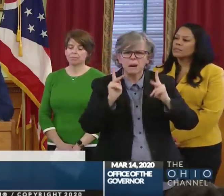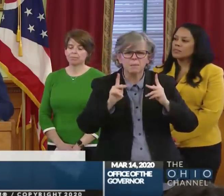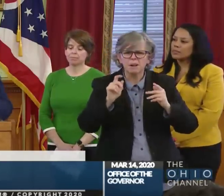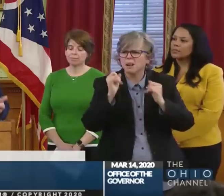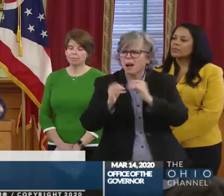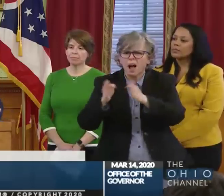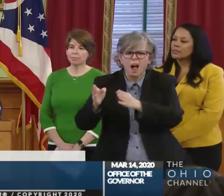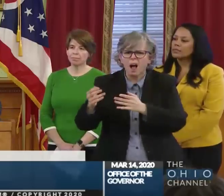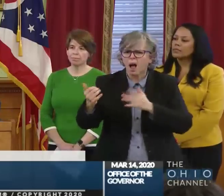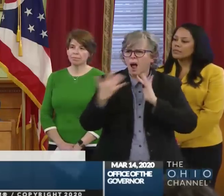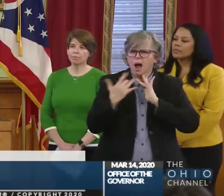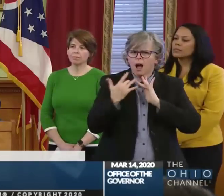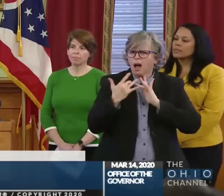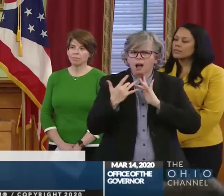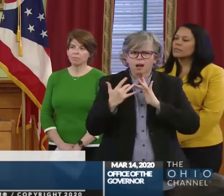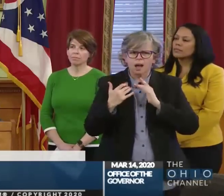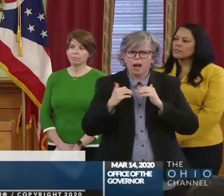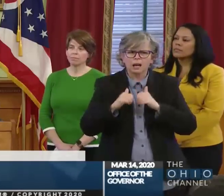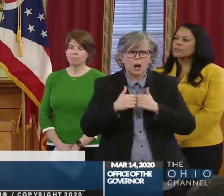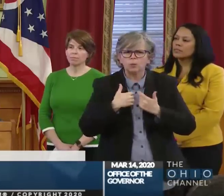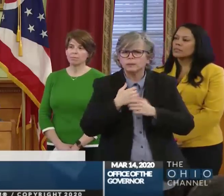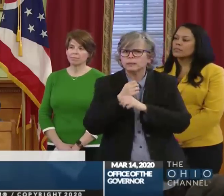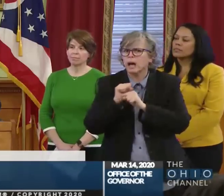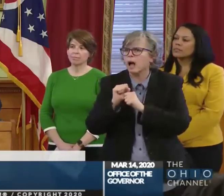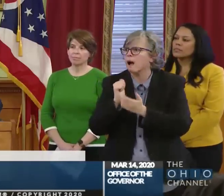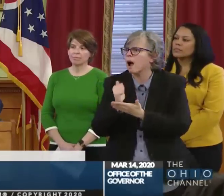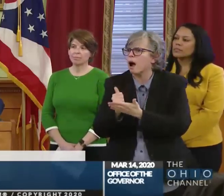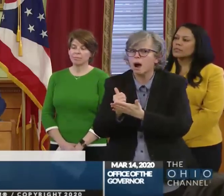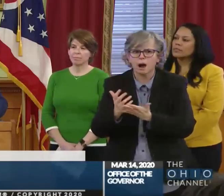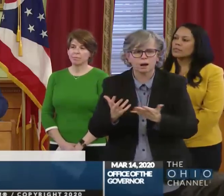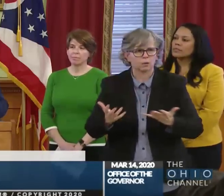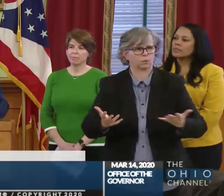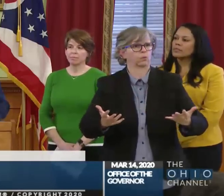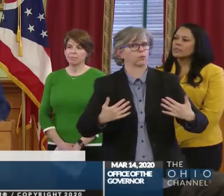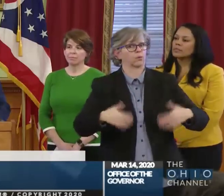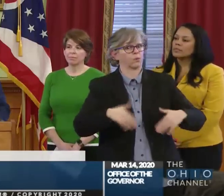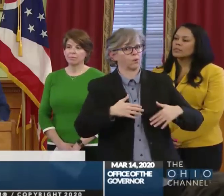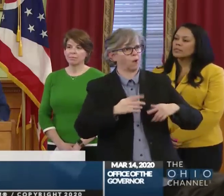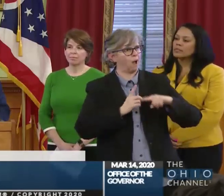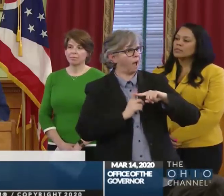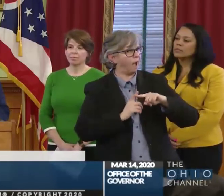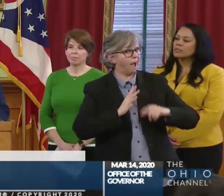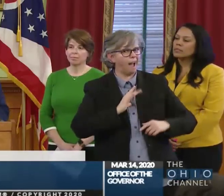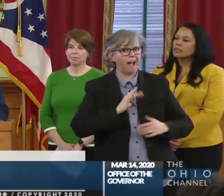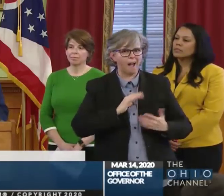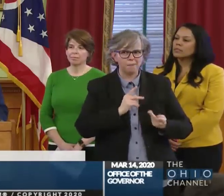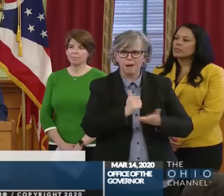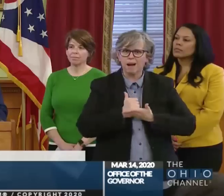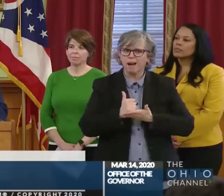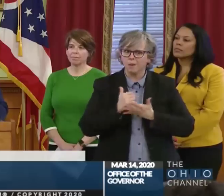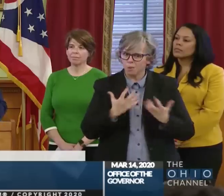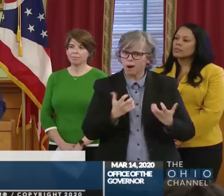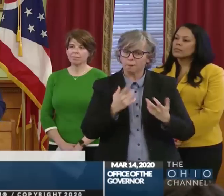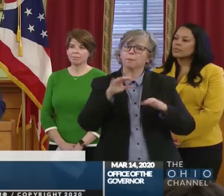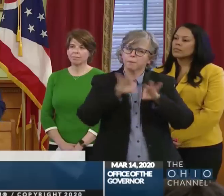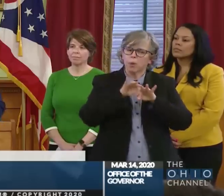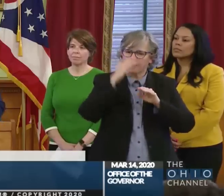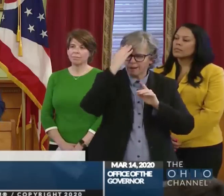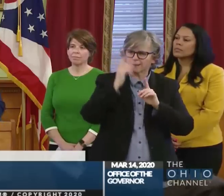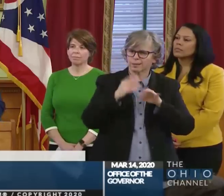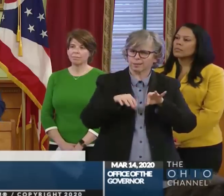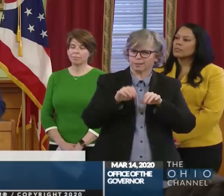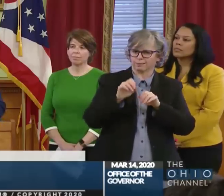help? And how can we safely help? Because we're also talking about about keeping social distance. Some of the things